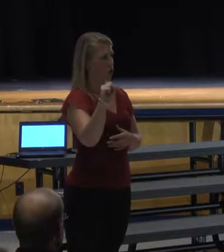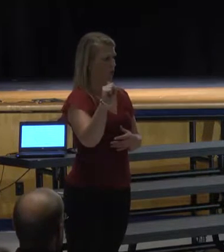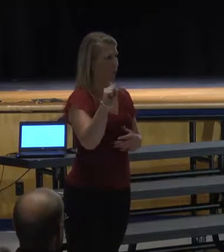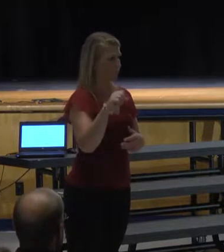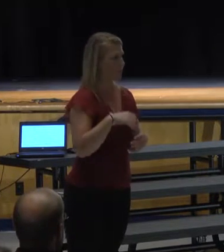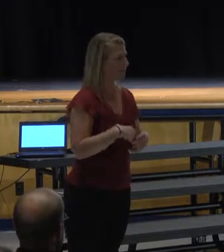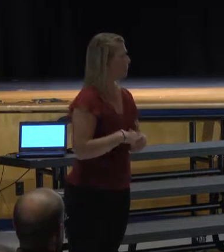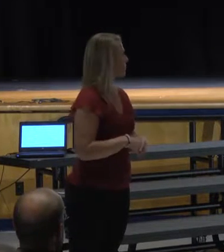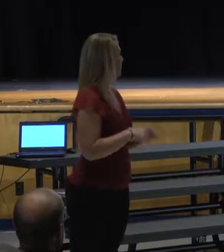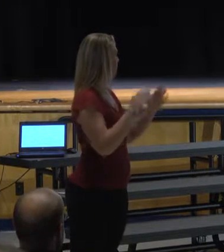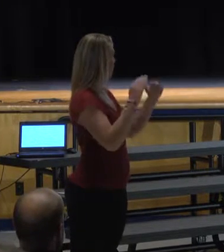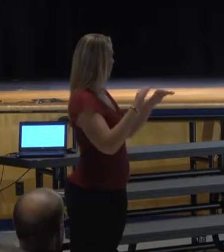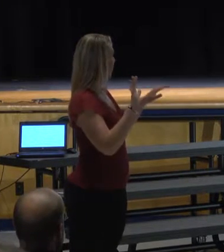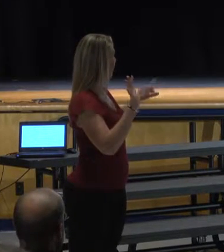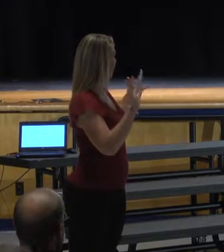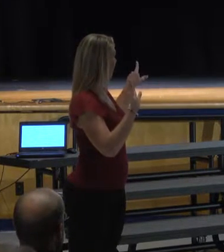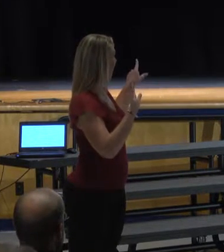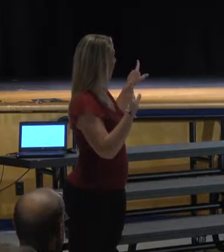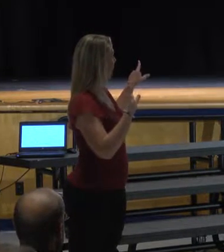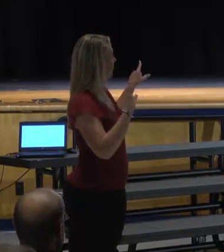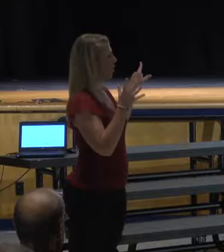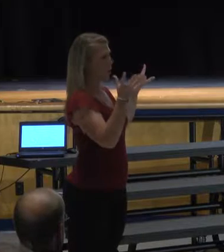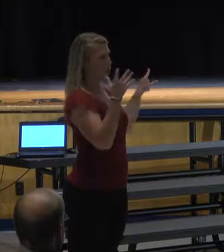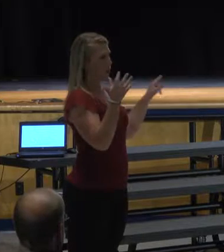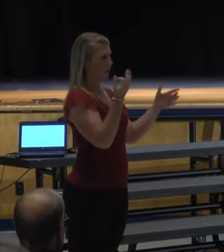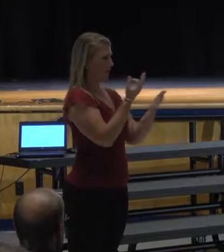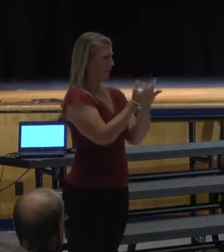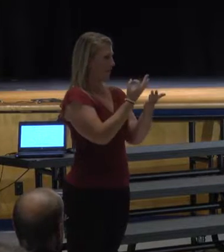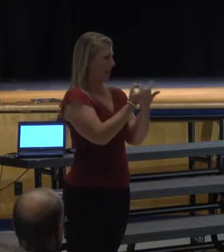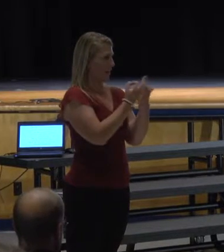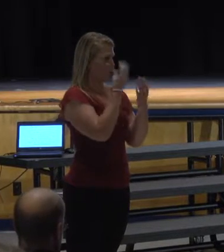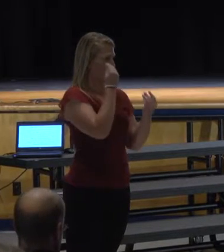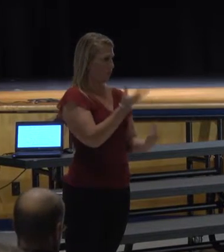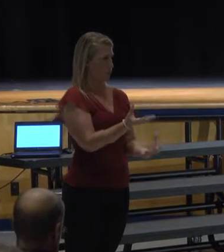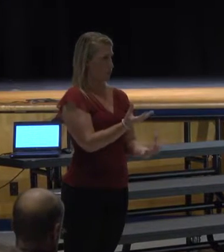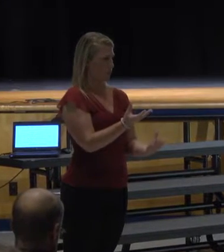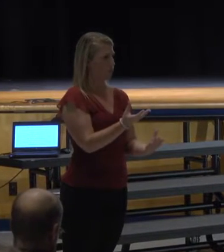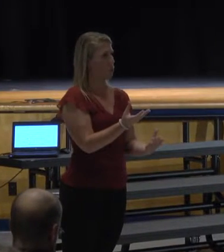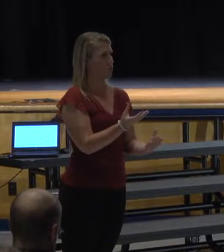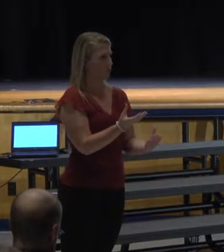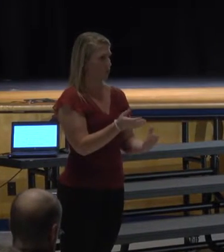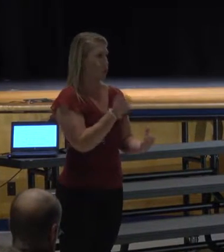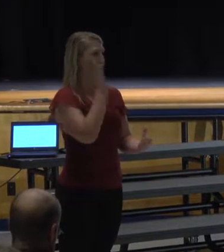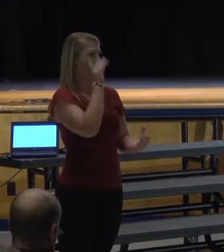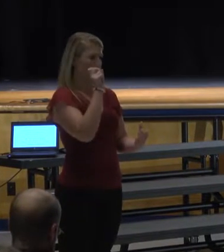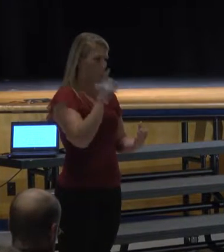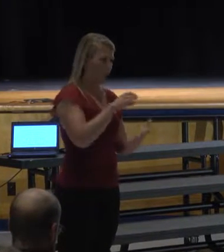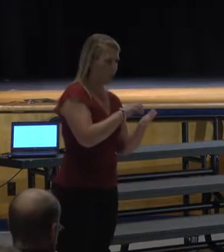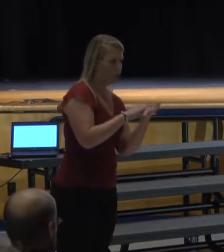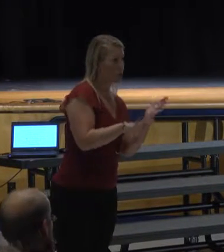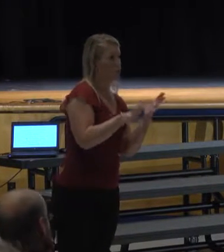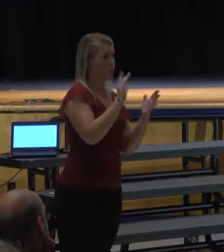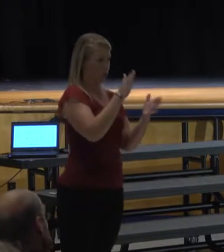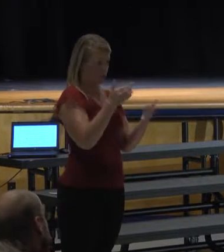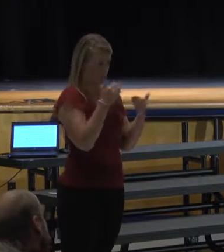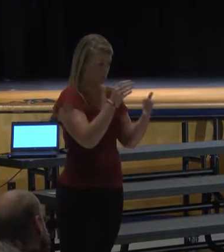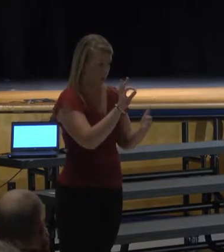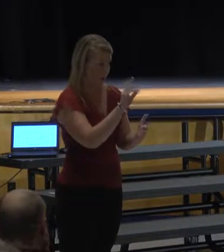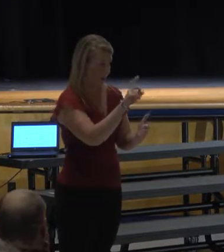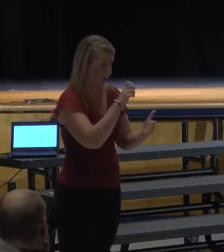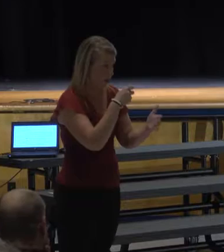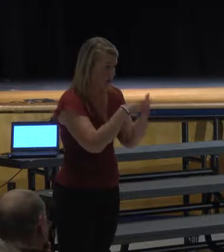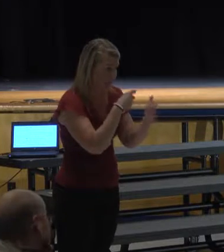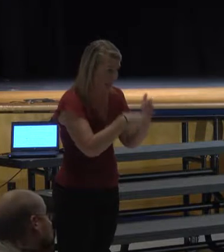Step 5 is where we ask for the financial information. And it'll ask the student if they filed taxes and to indicate that